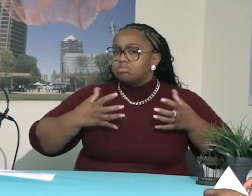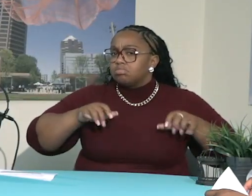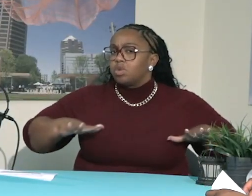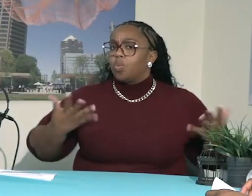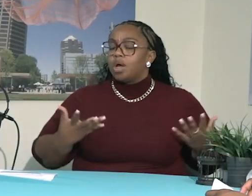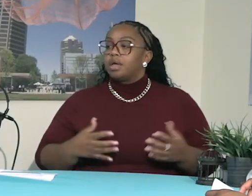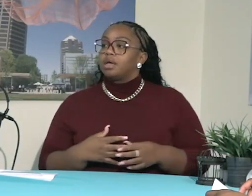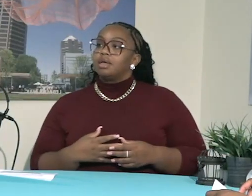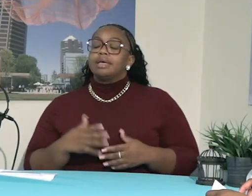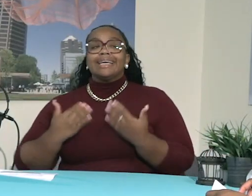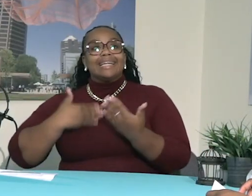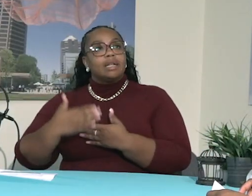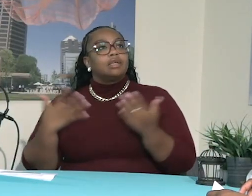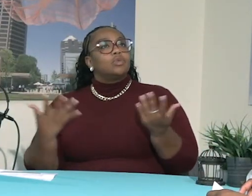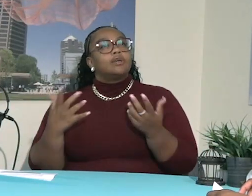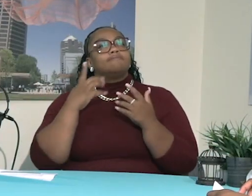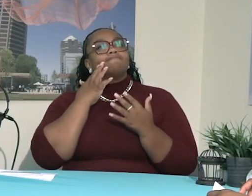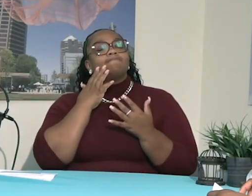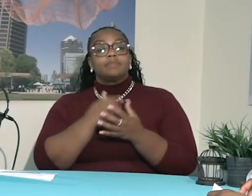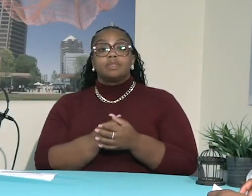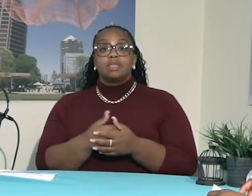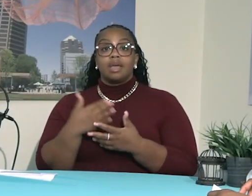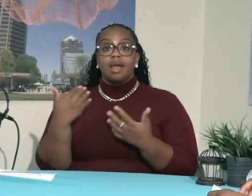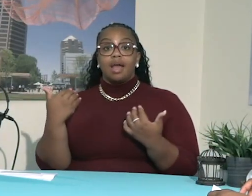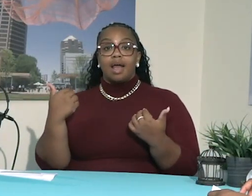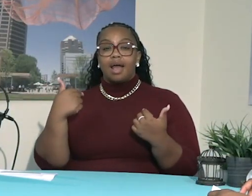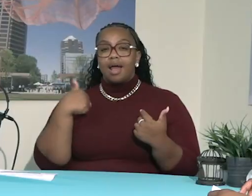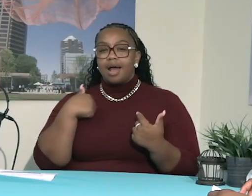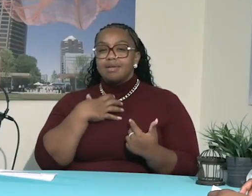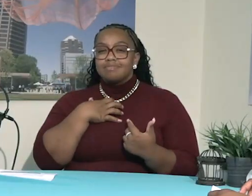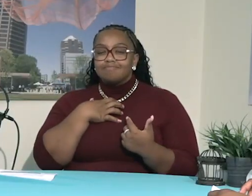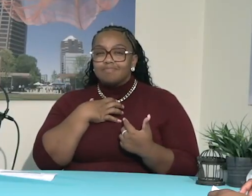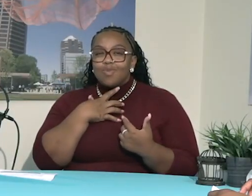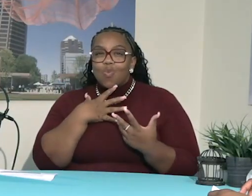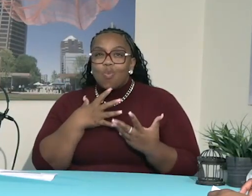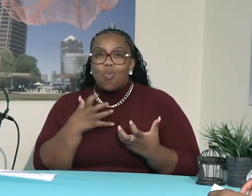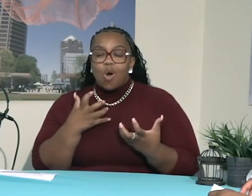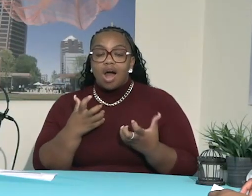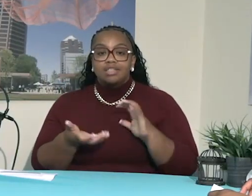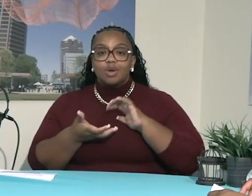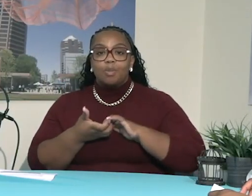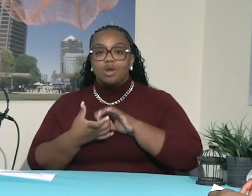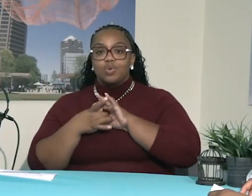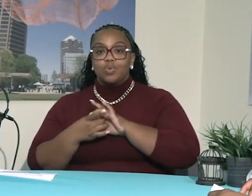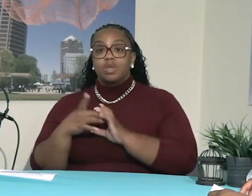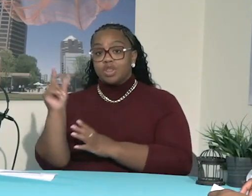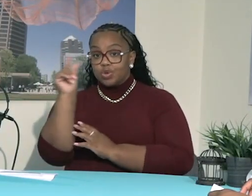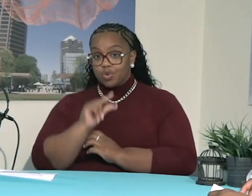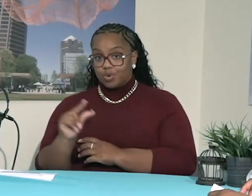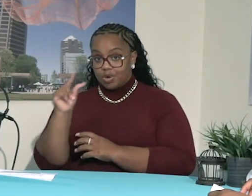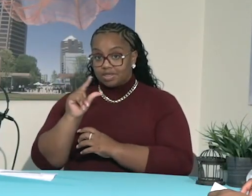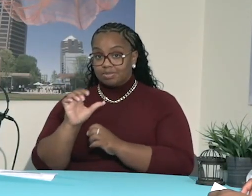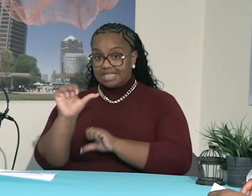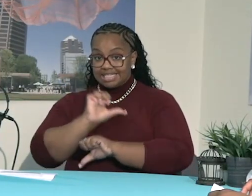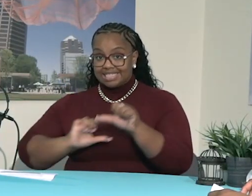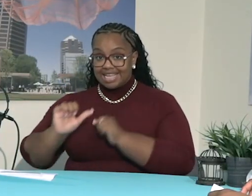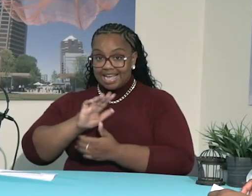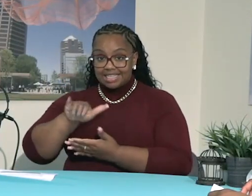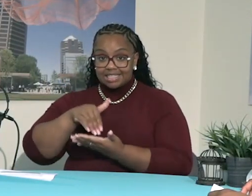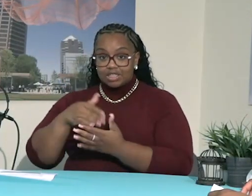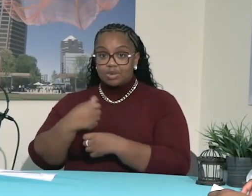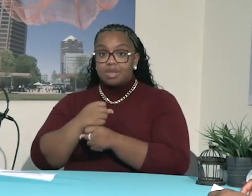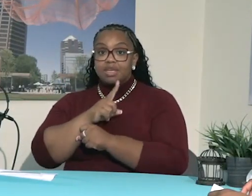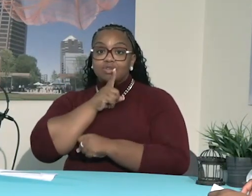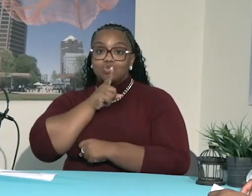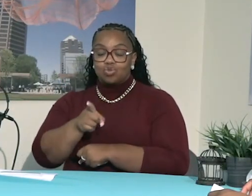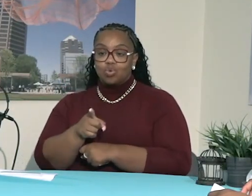So I have desires to partner with the Greensboro Science Center to make it more inclusive for deaf and hard of hearing children. So I want to work with